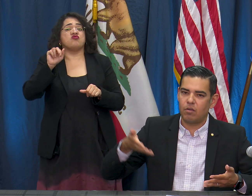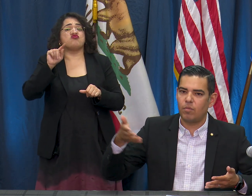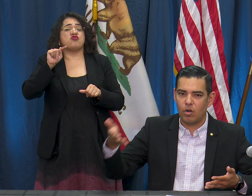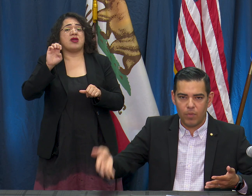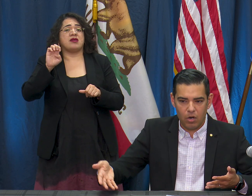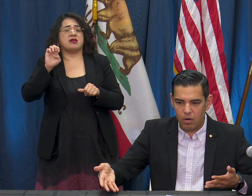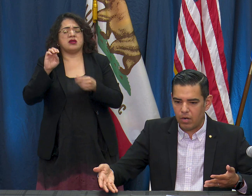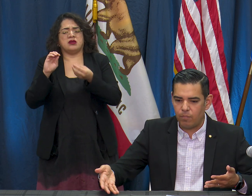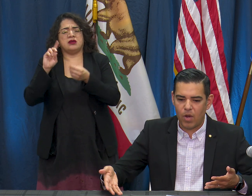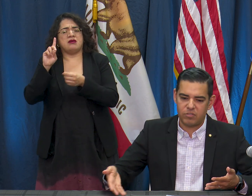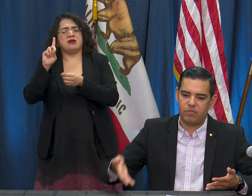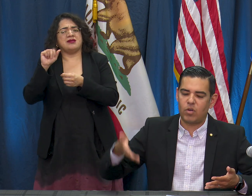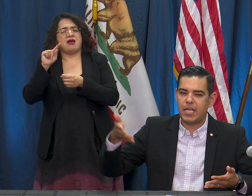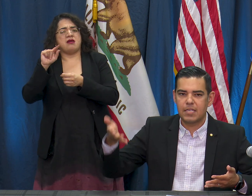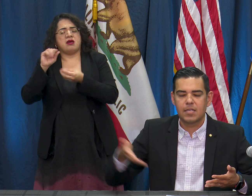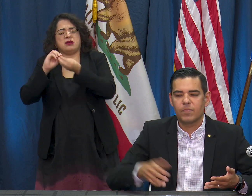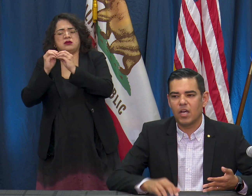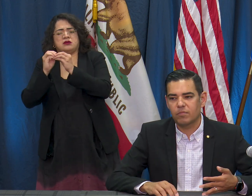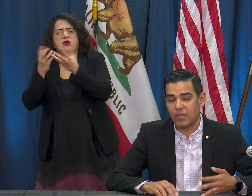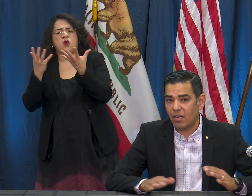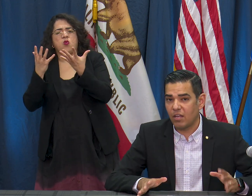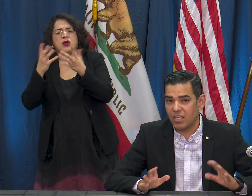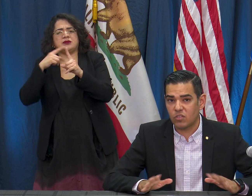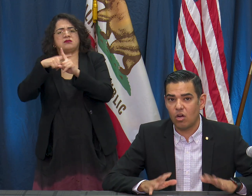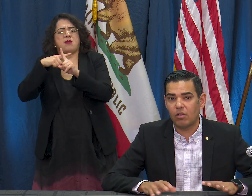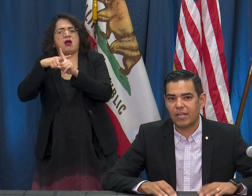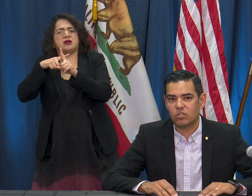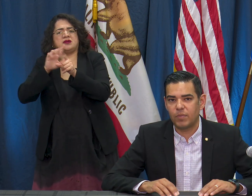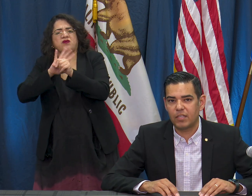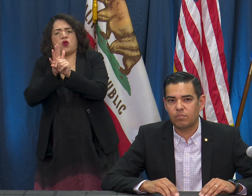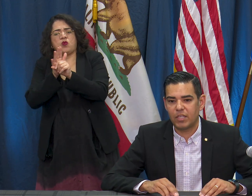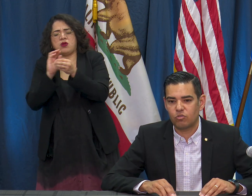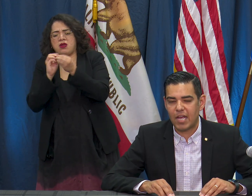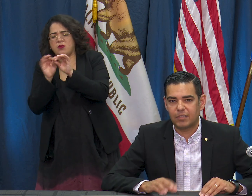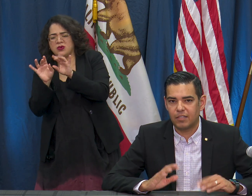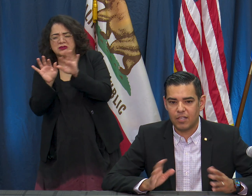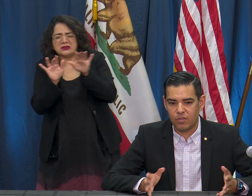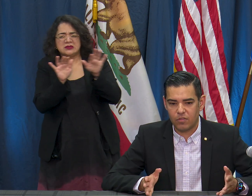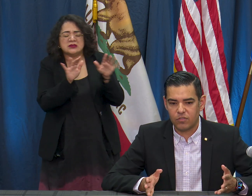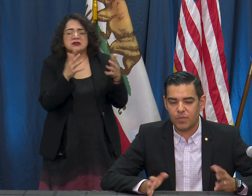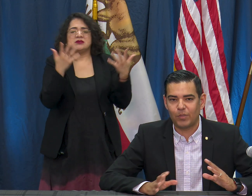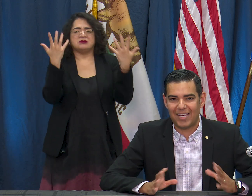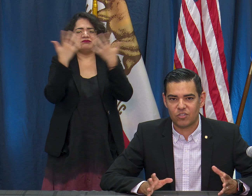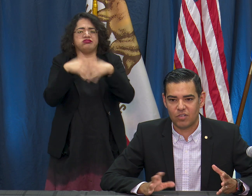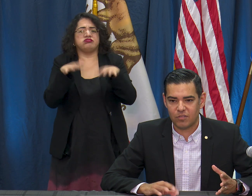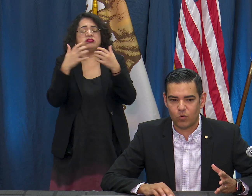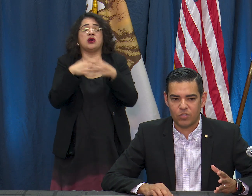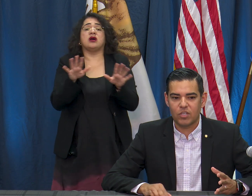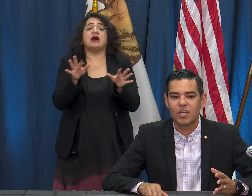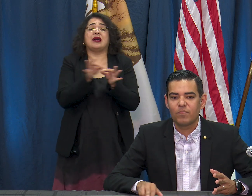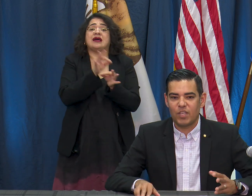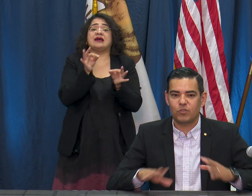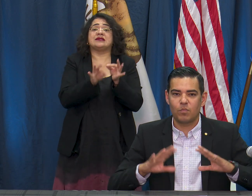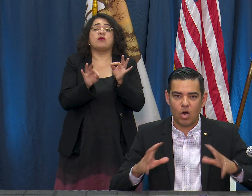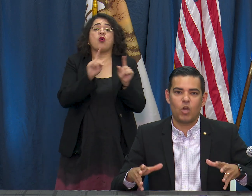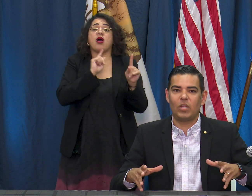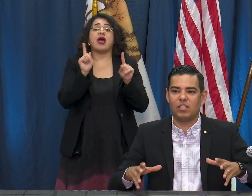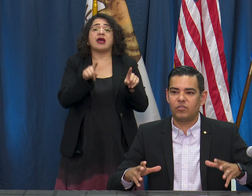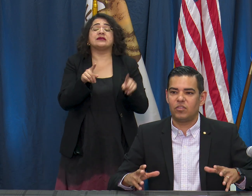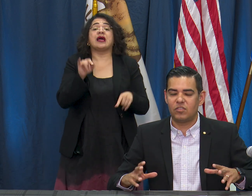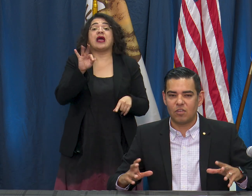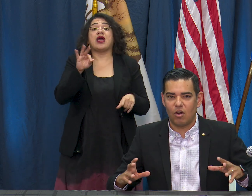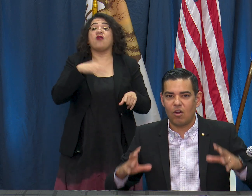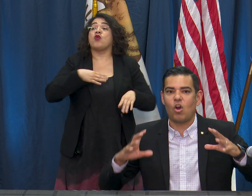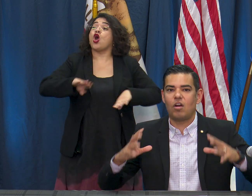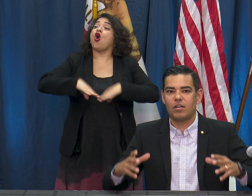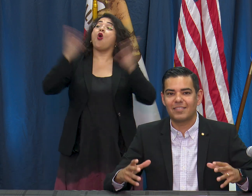infection rate or positive rate, so that is all actually being tracked. And the simple answer is, of course, if tomorrow we